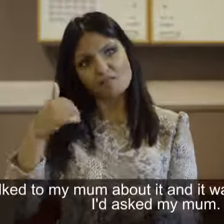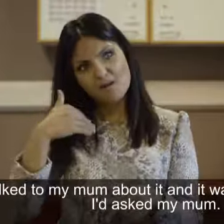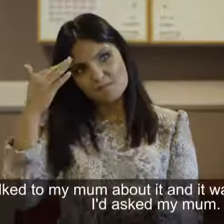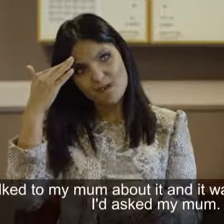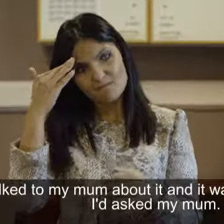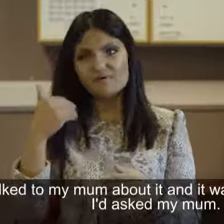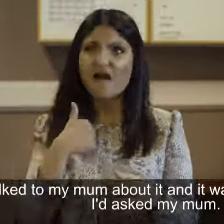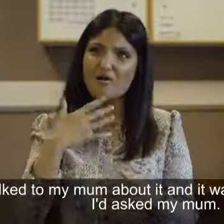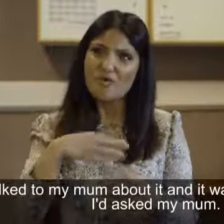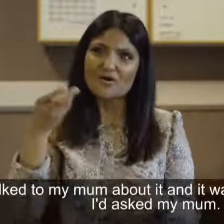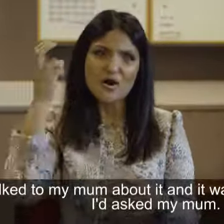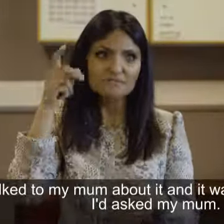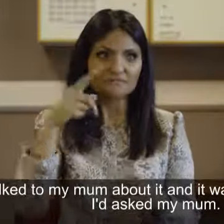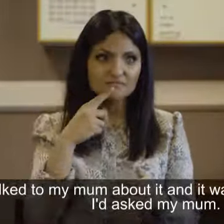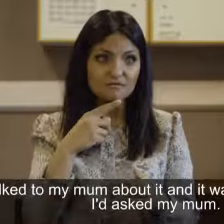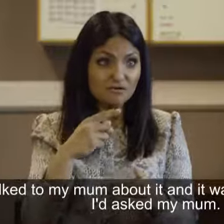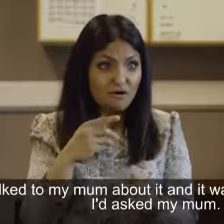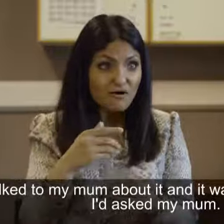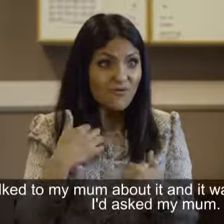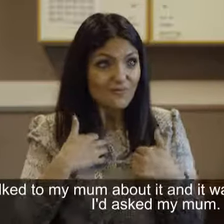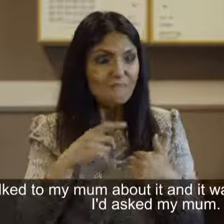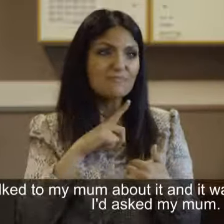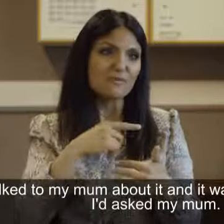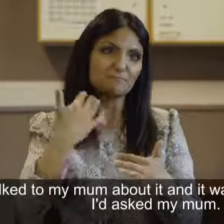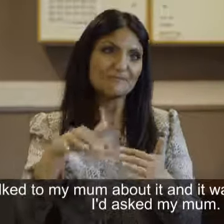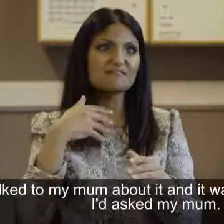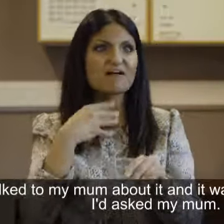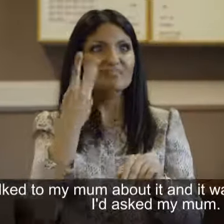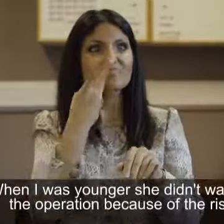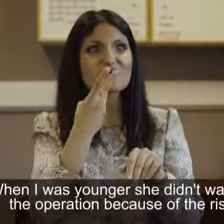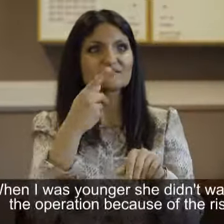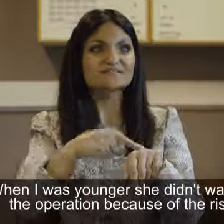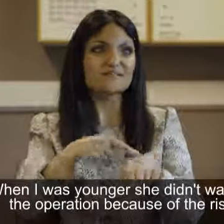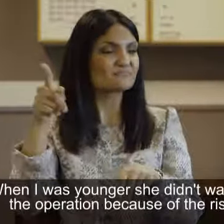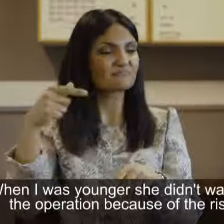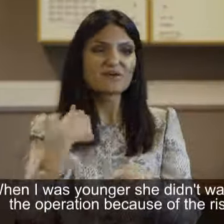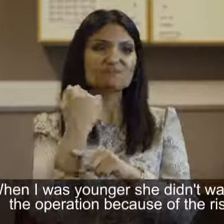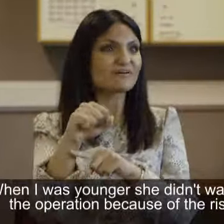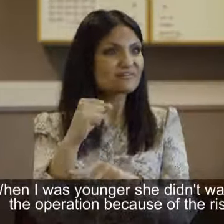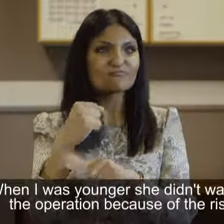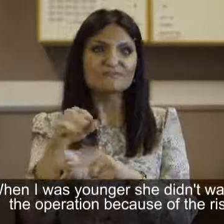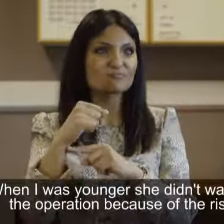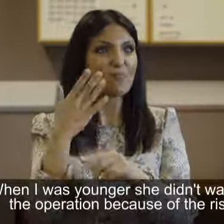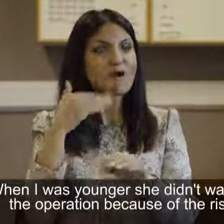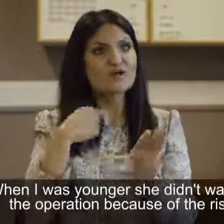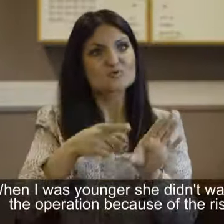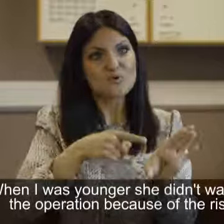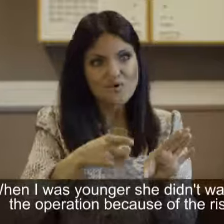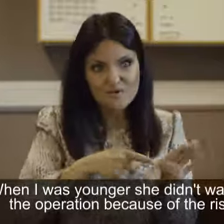for an implant. I talked to my mum about it, and it was the third time that I'd asked my mum, and when I was younger she'd told me that she didn't